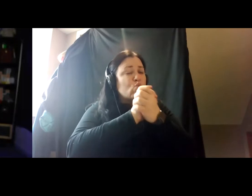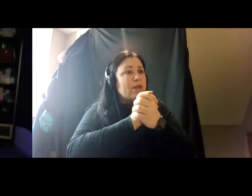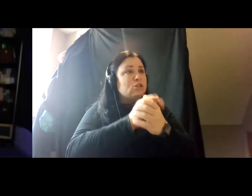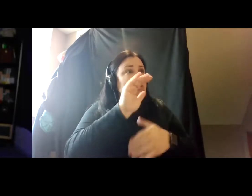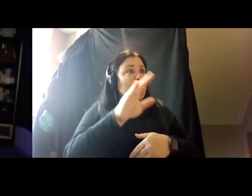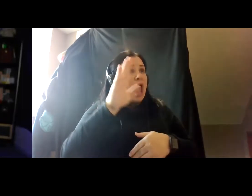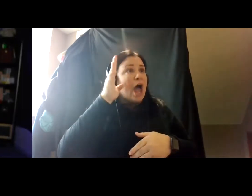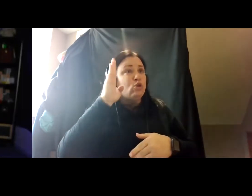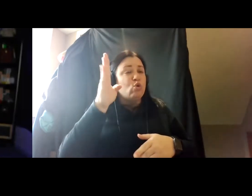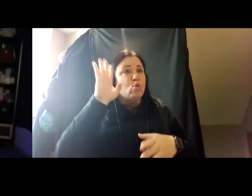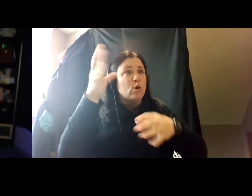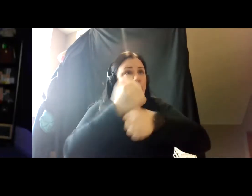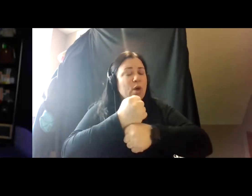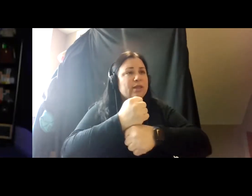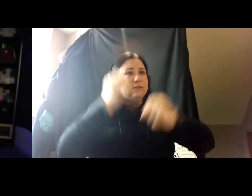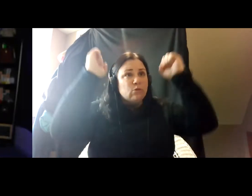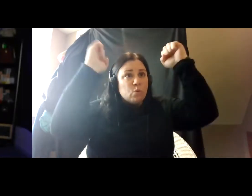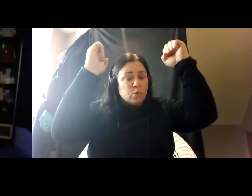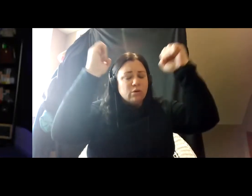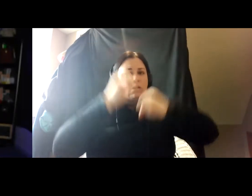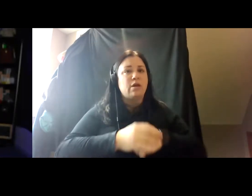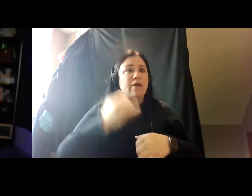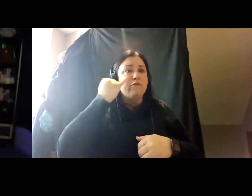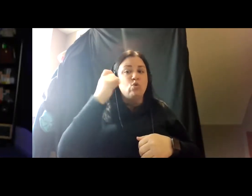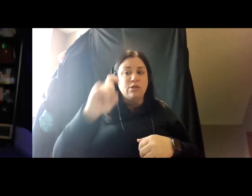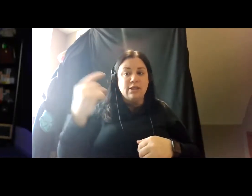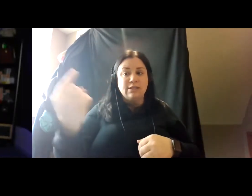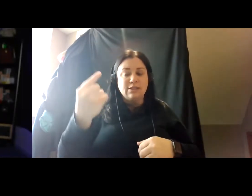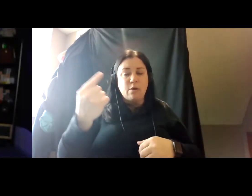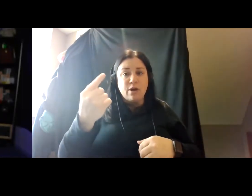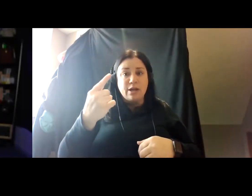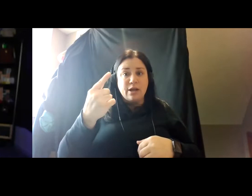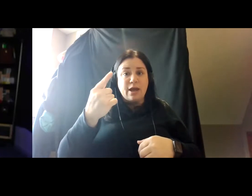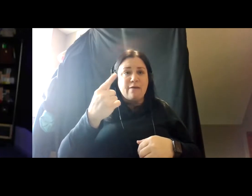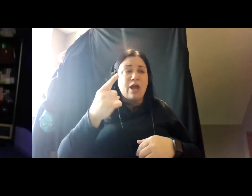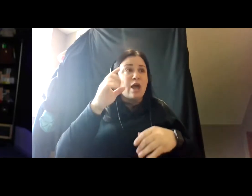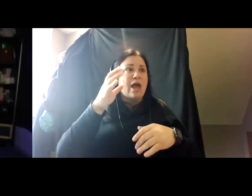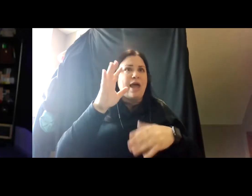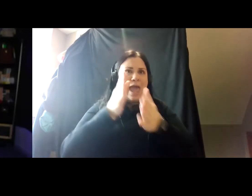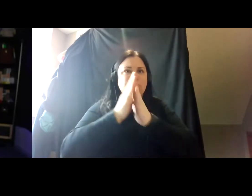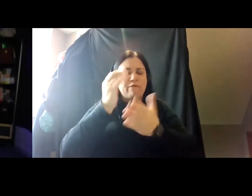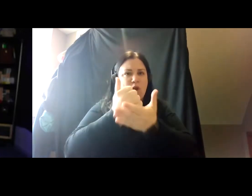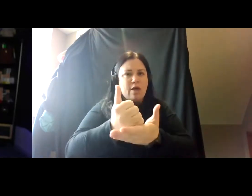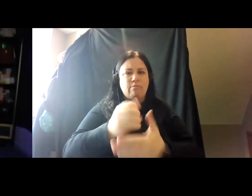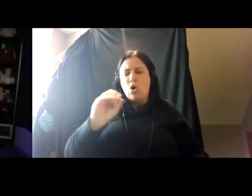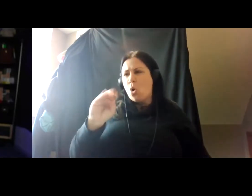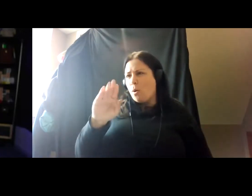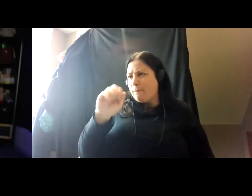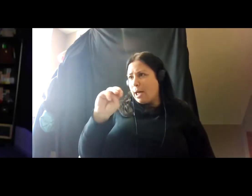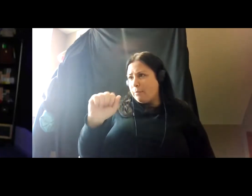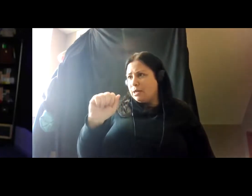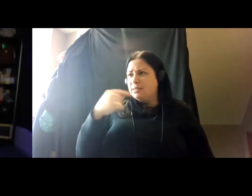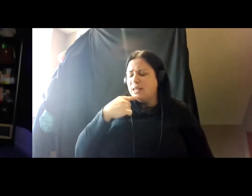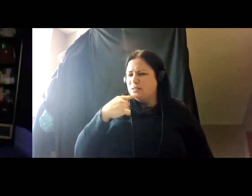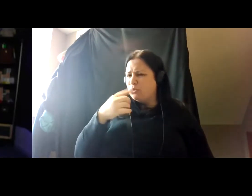knew you could do it. More power to you. Anything you need, I got your back. Let me know." Obama says, "Who is this? Who is